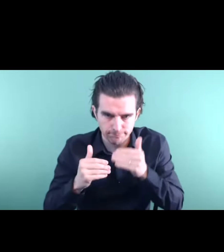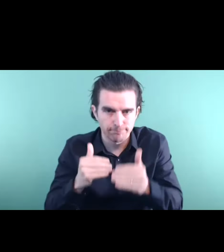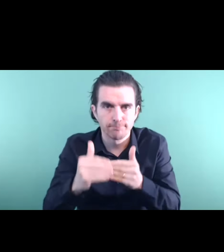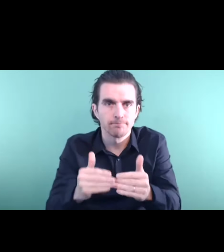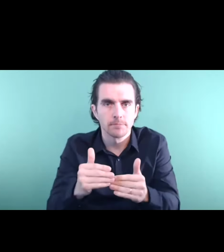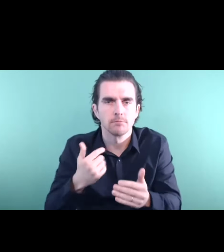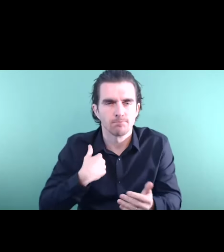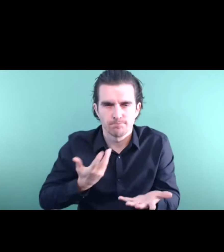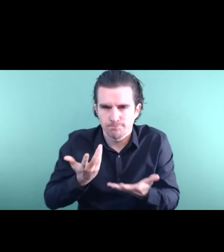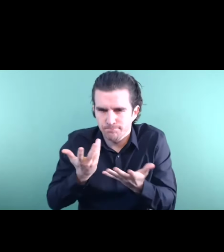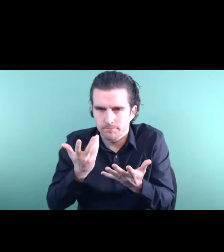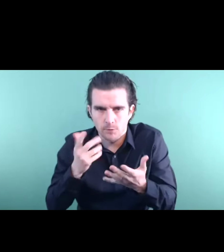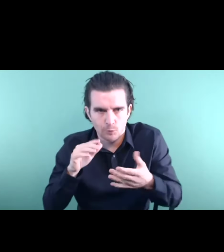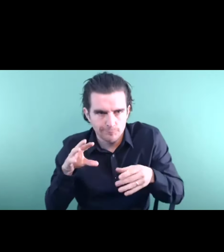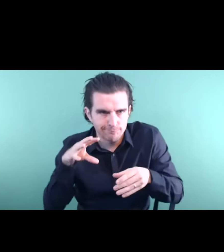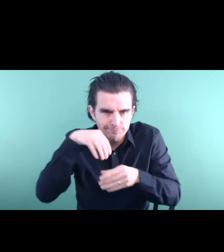our speakers.